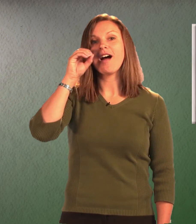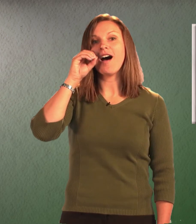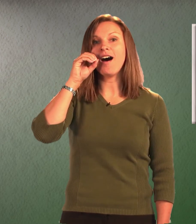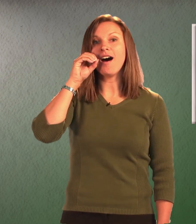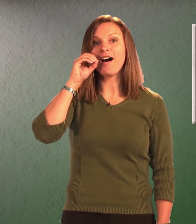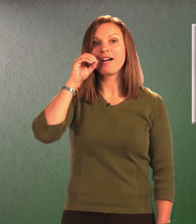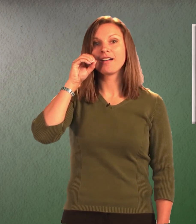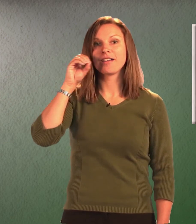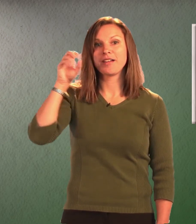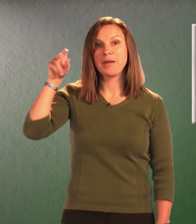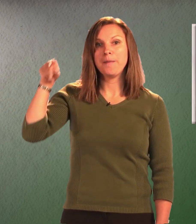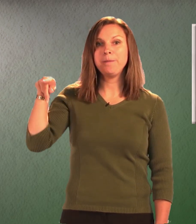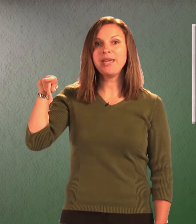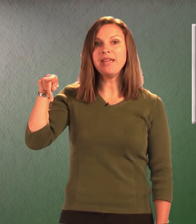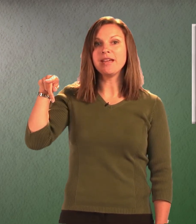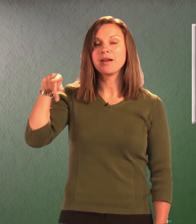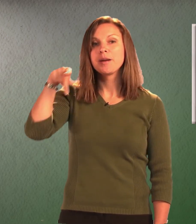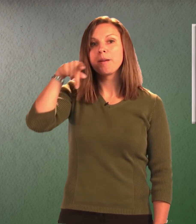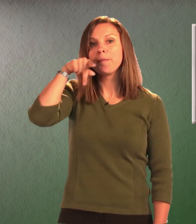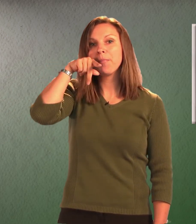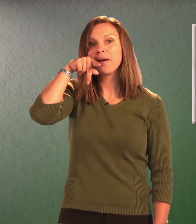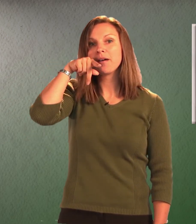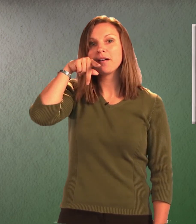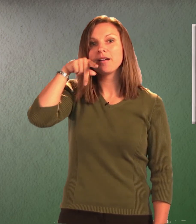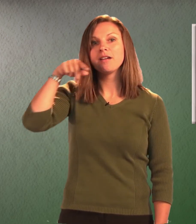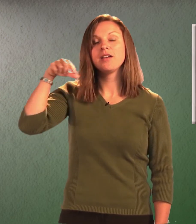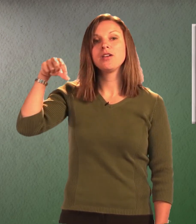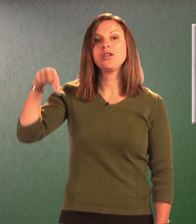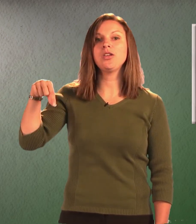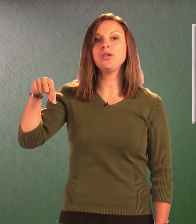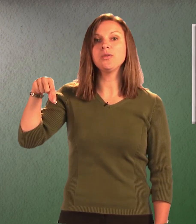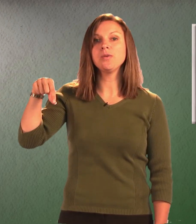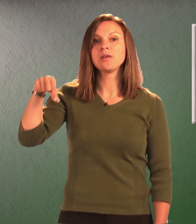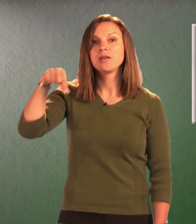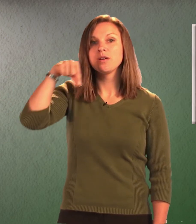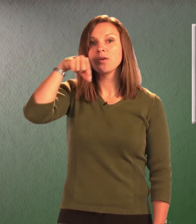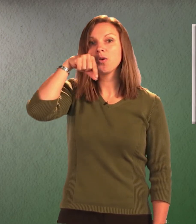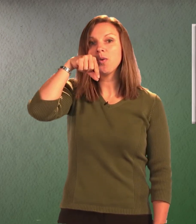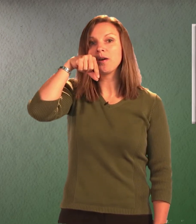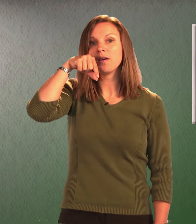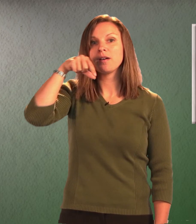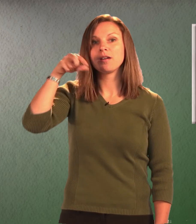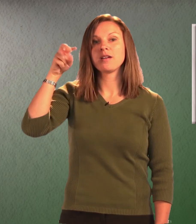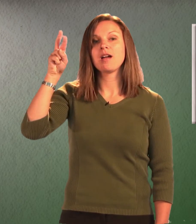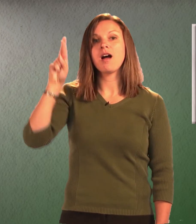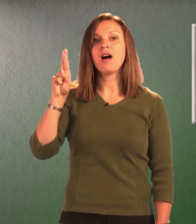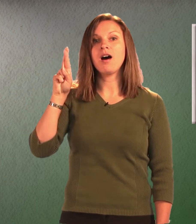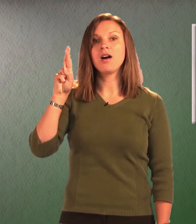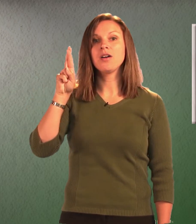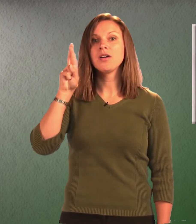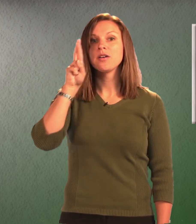A, P, P, Q, Q, R,